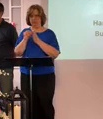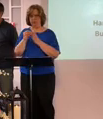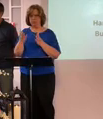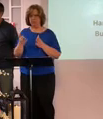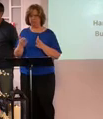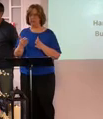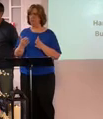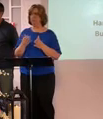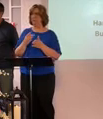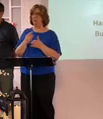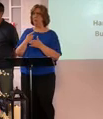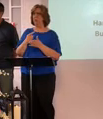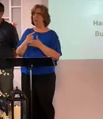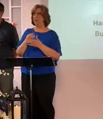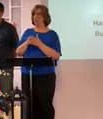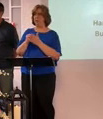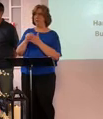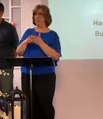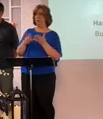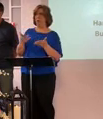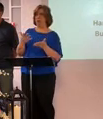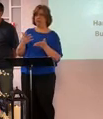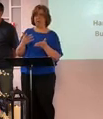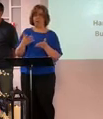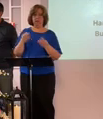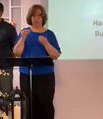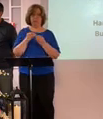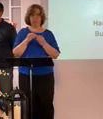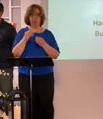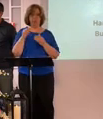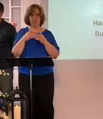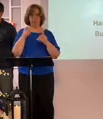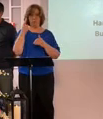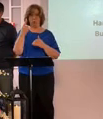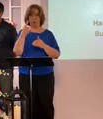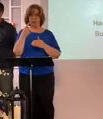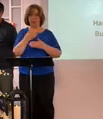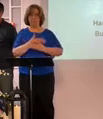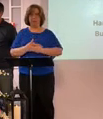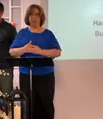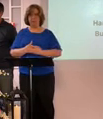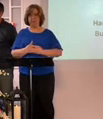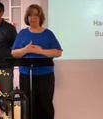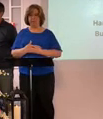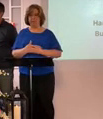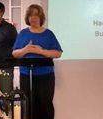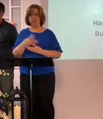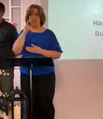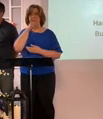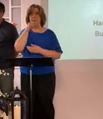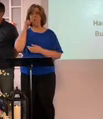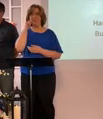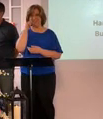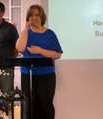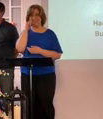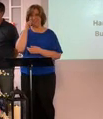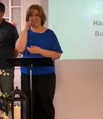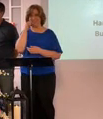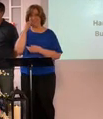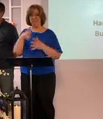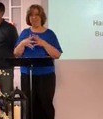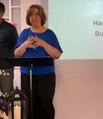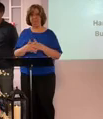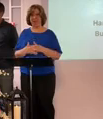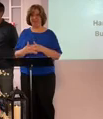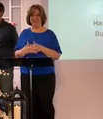like, counting what? There's more than one baby in there. We ended up being pregnant with twins,